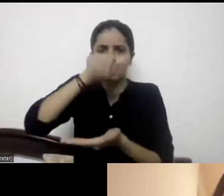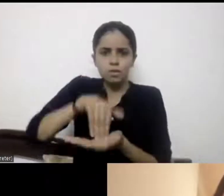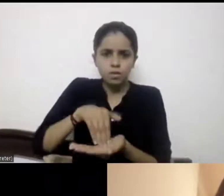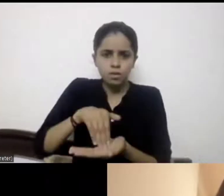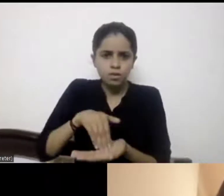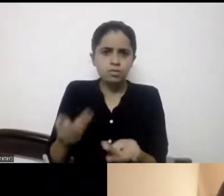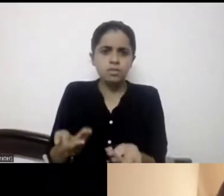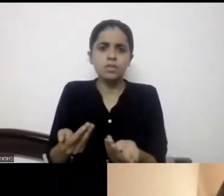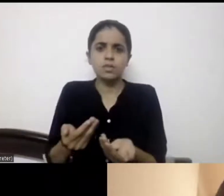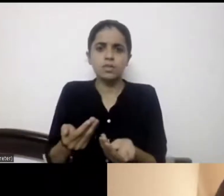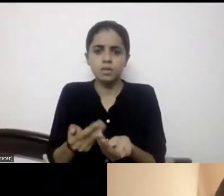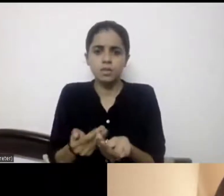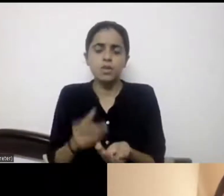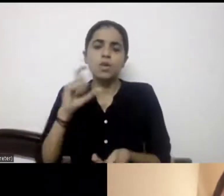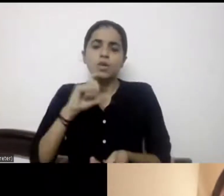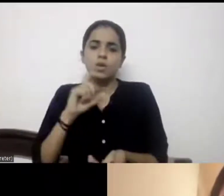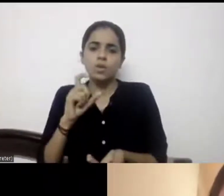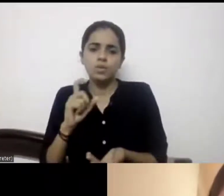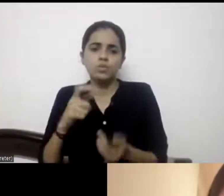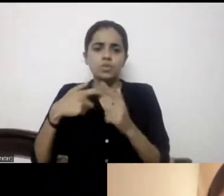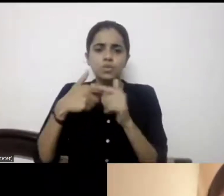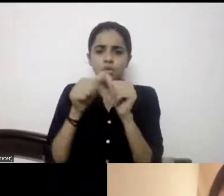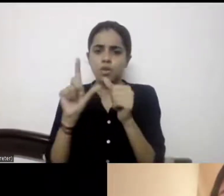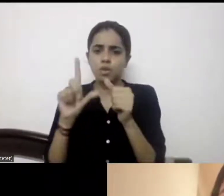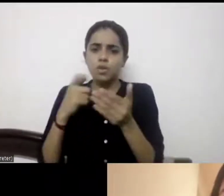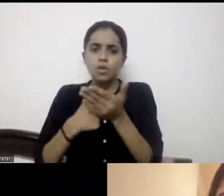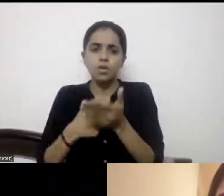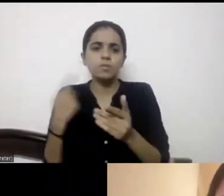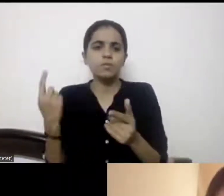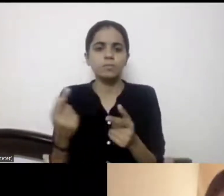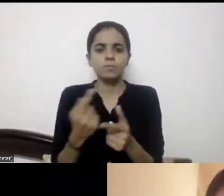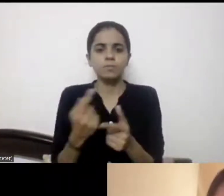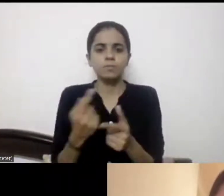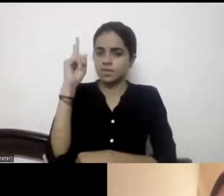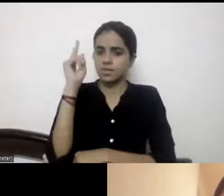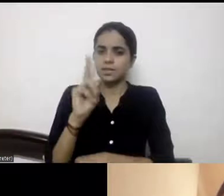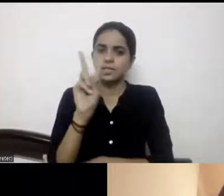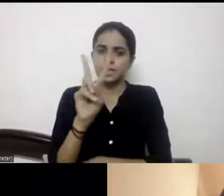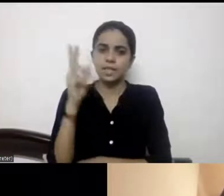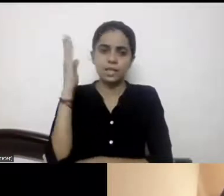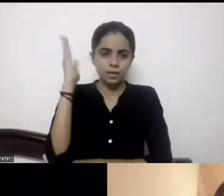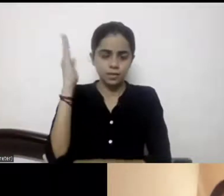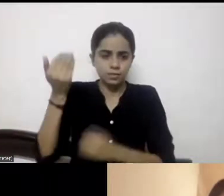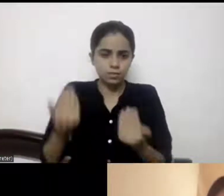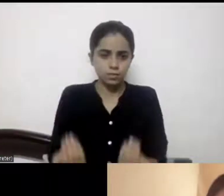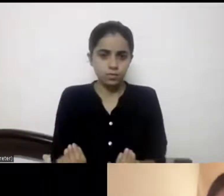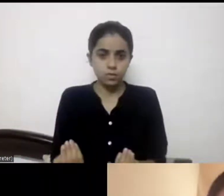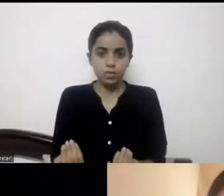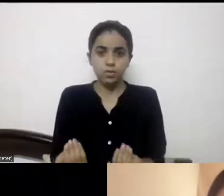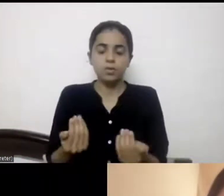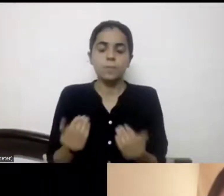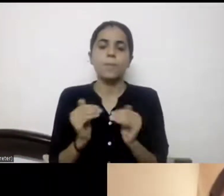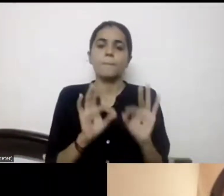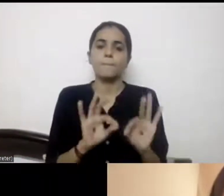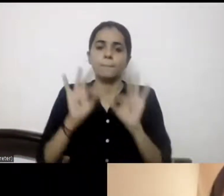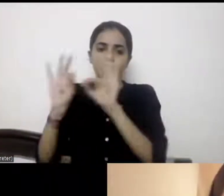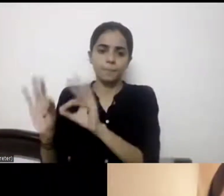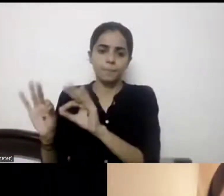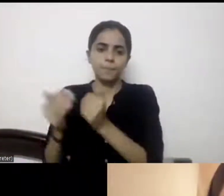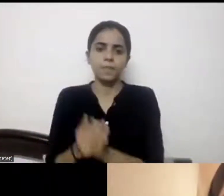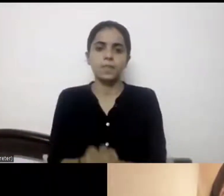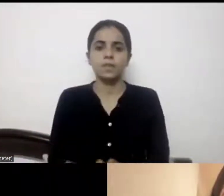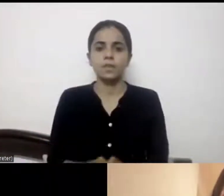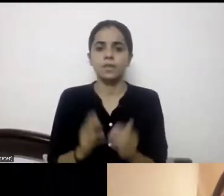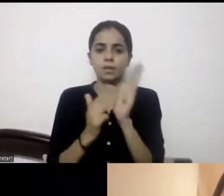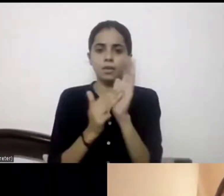Kirori Mal College, we present to you the second lecture. Over to you, Mansi.